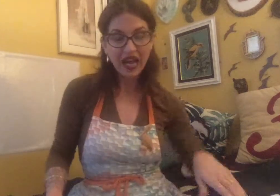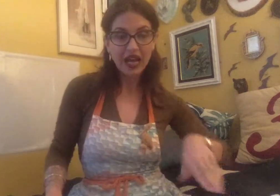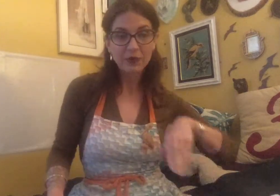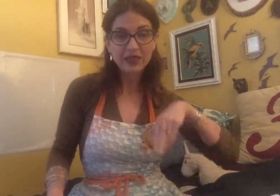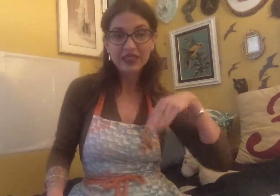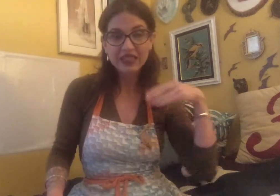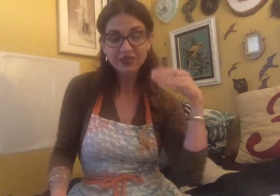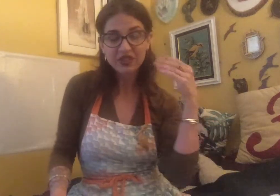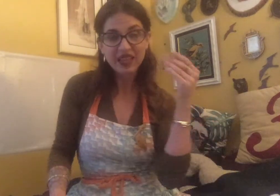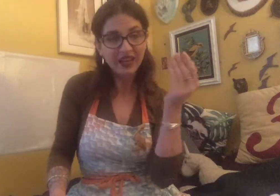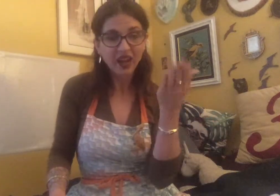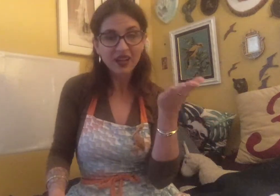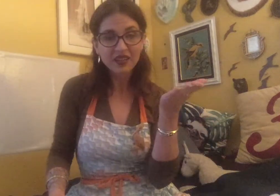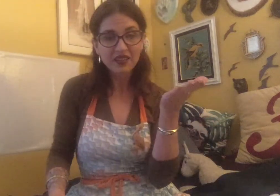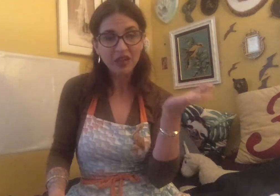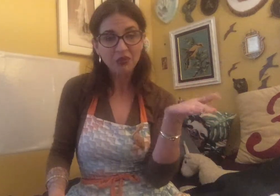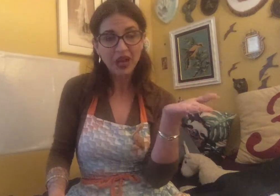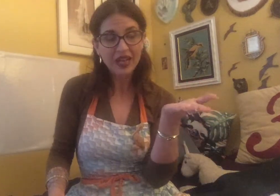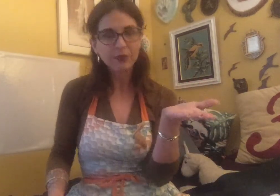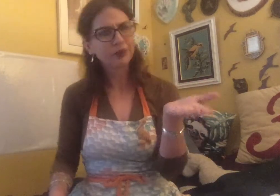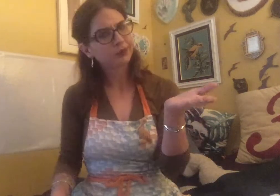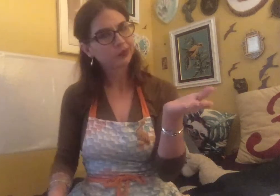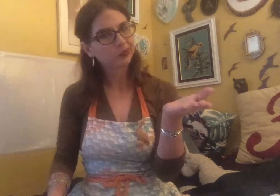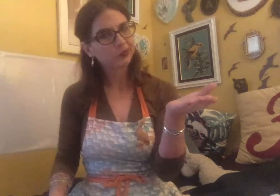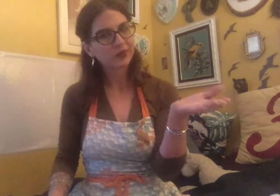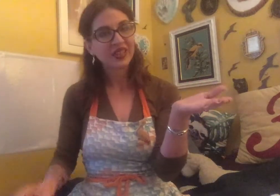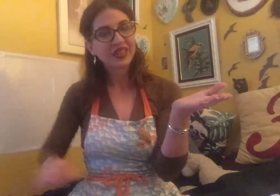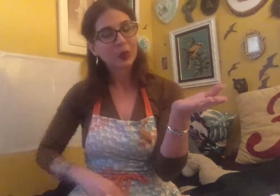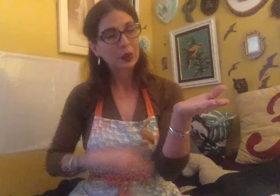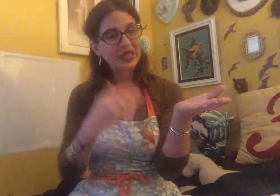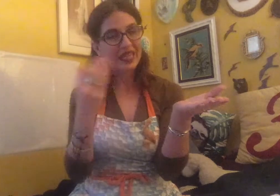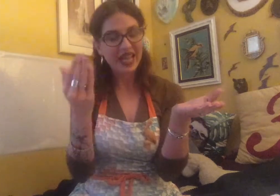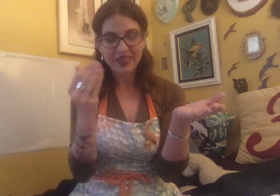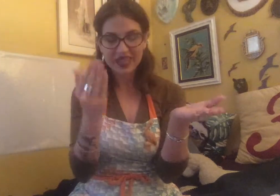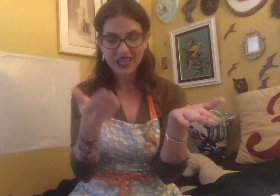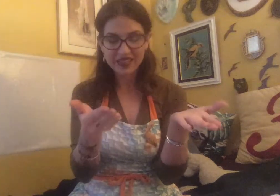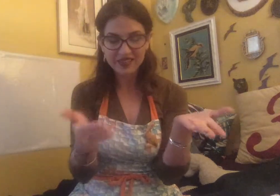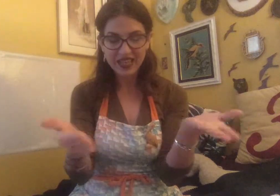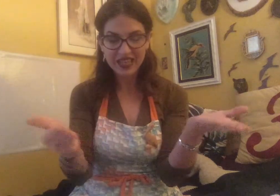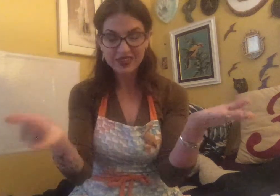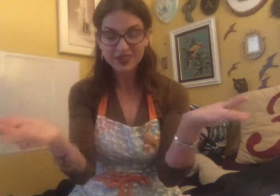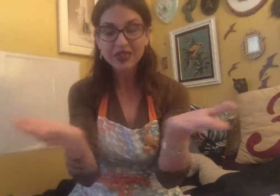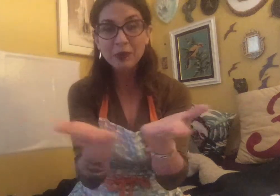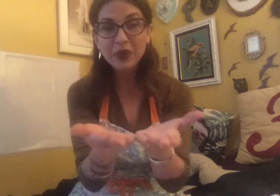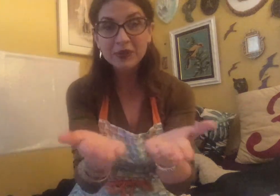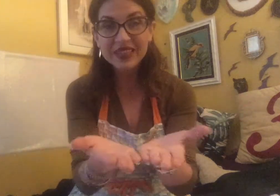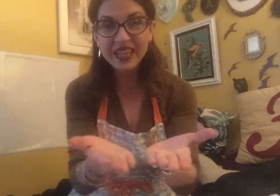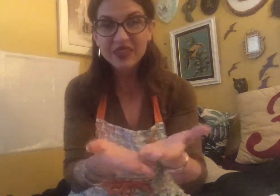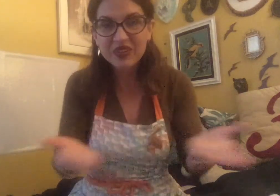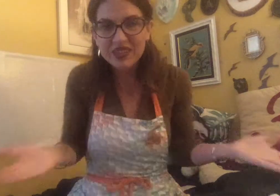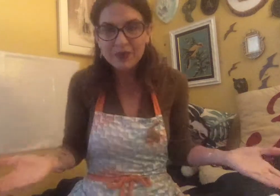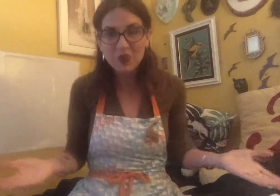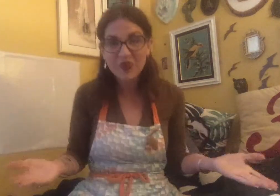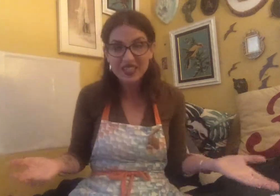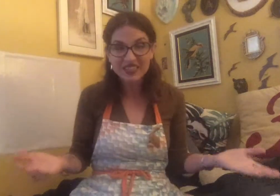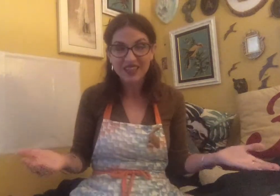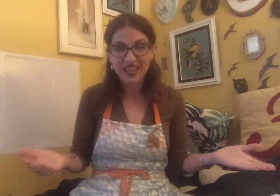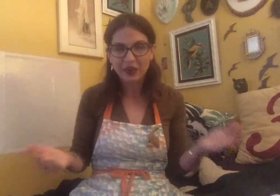I'm going to give you that rhyme. We're going to add the onset. You're going to put them together and tell me what they say,